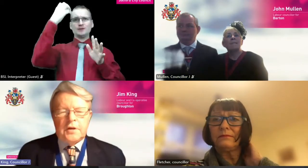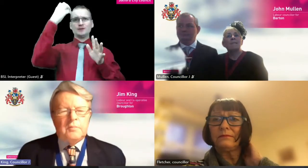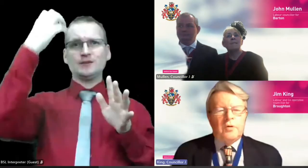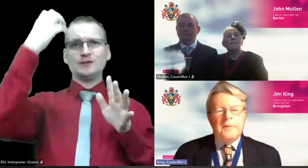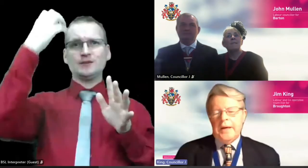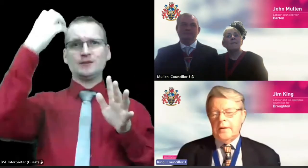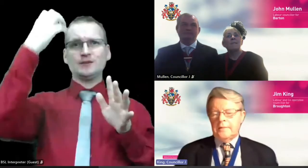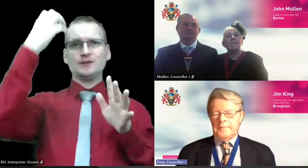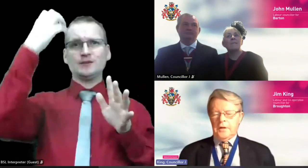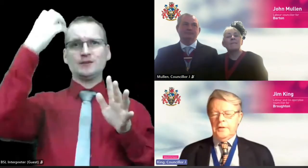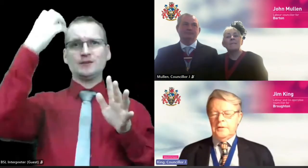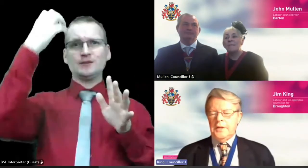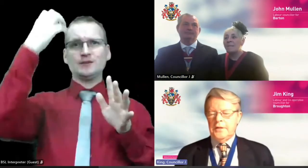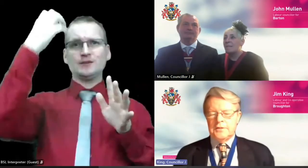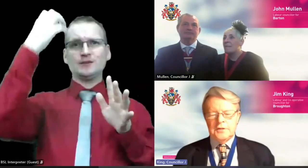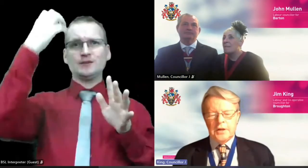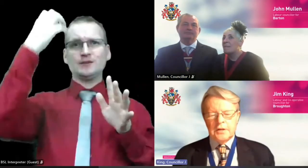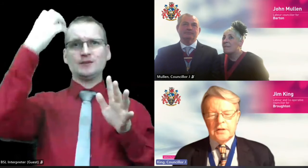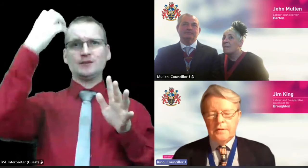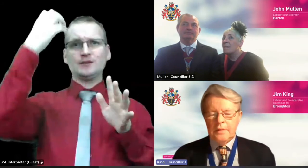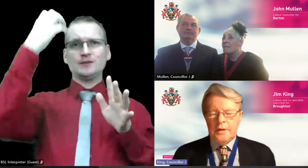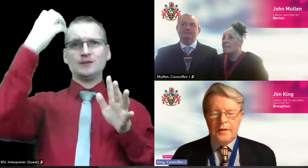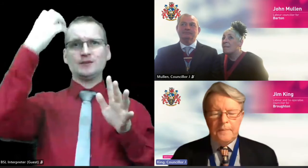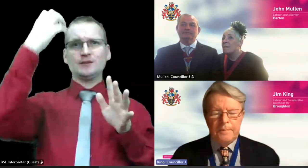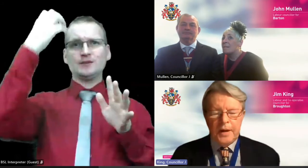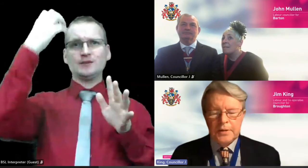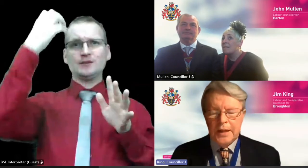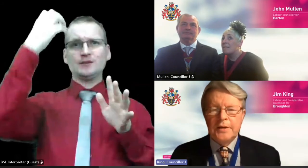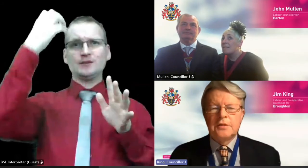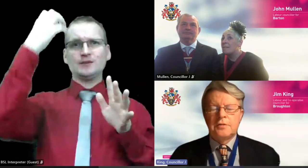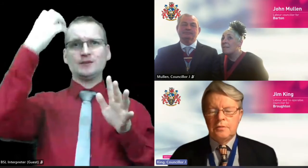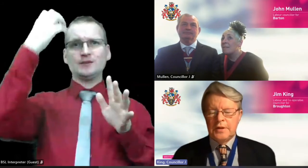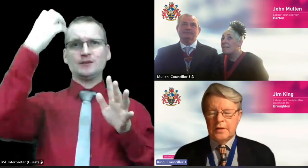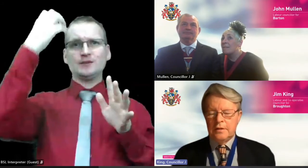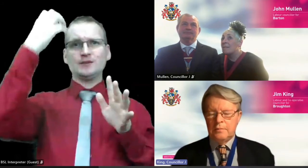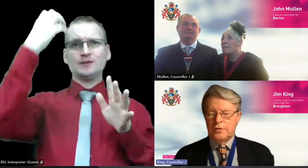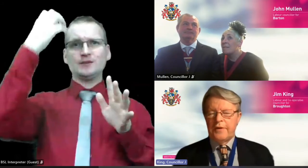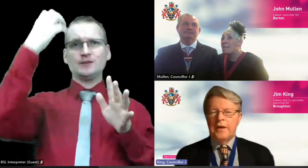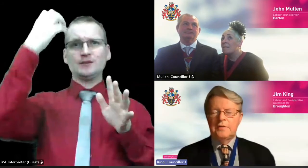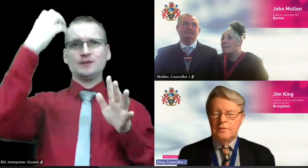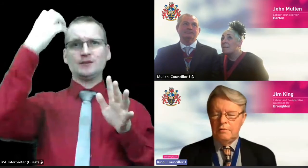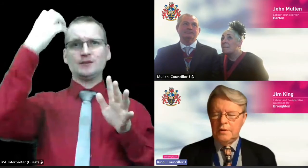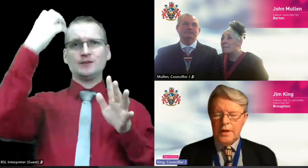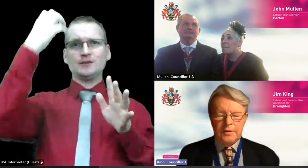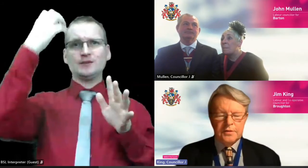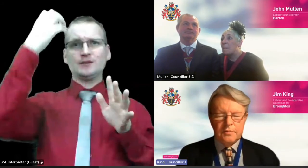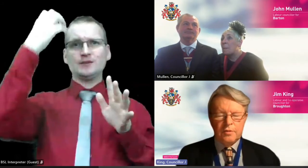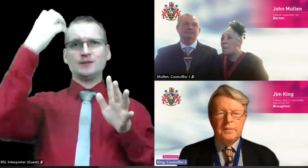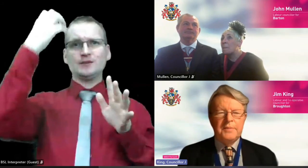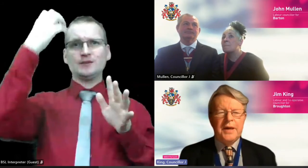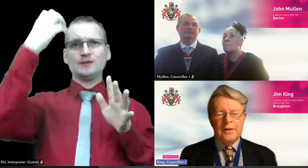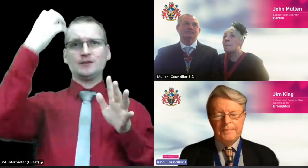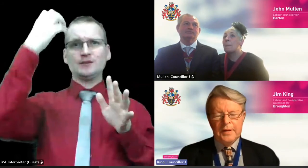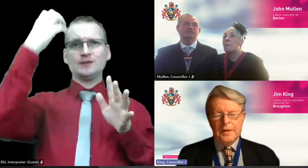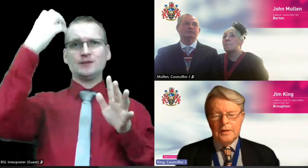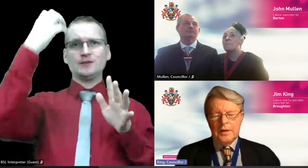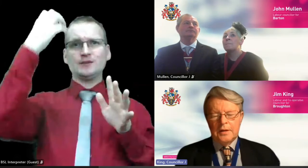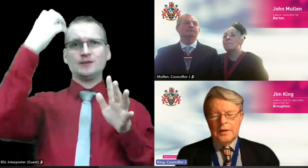Mr. Ceremonial Mayor, colleagues, ladies and gentlemen, I'm delighted to second the motion of thanks to the retiring Ceremonial